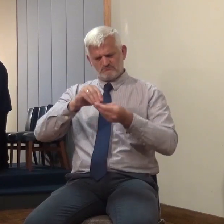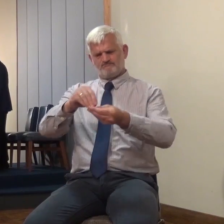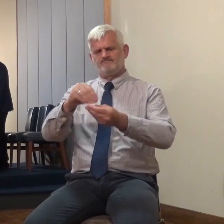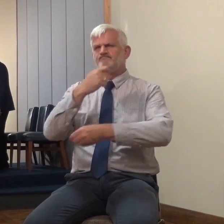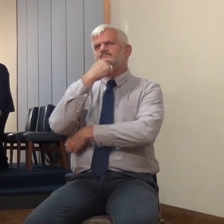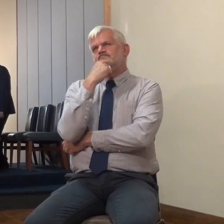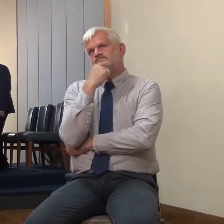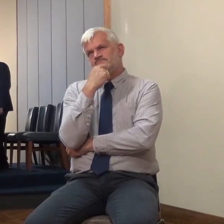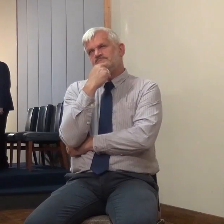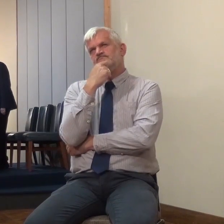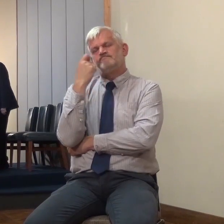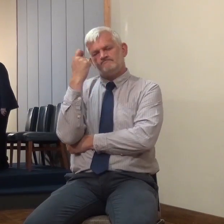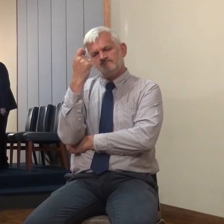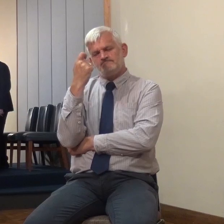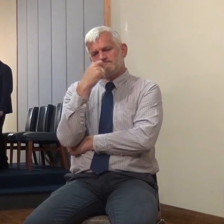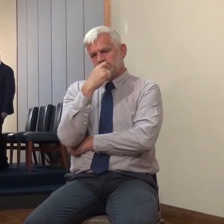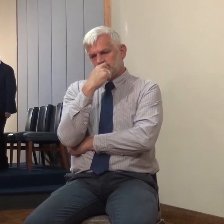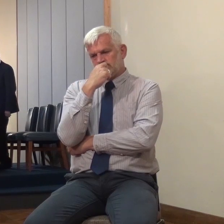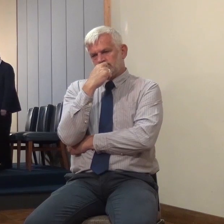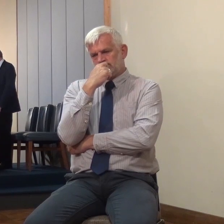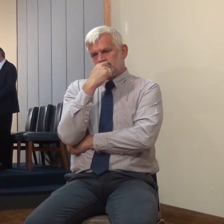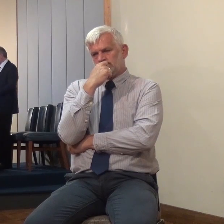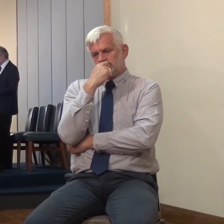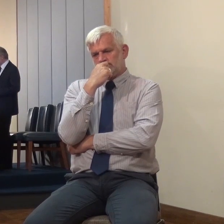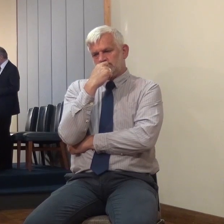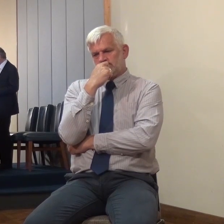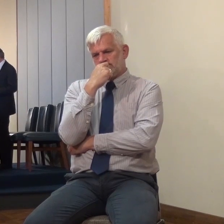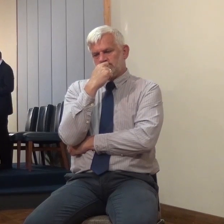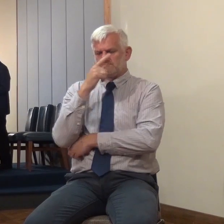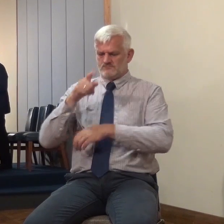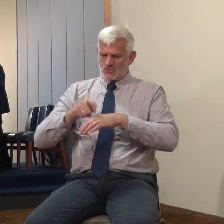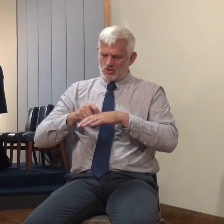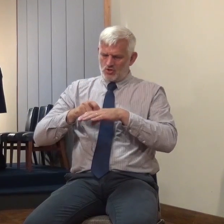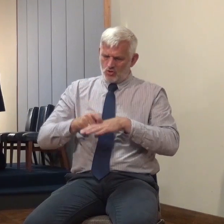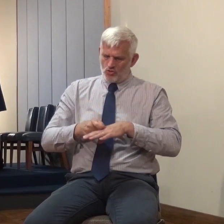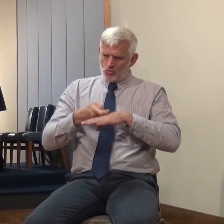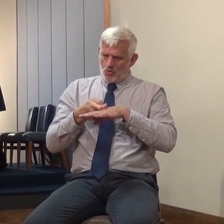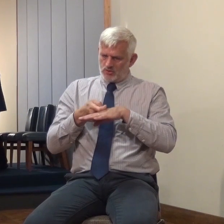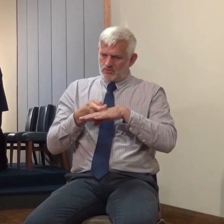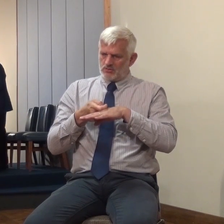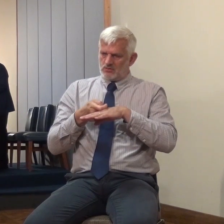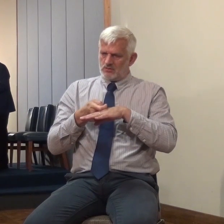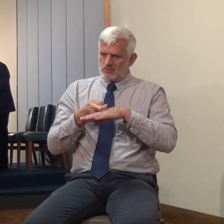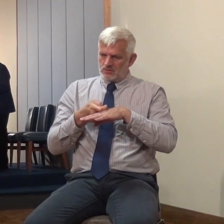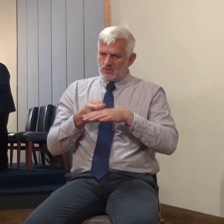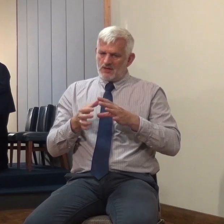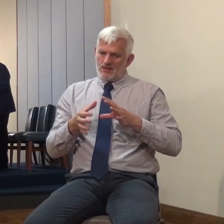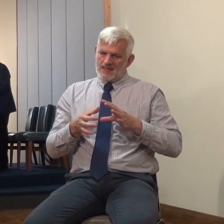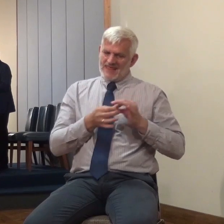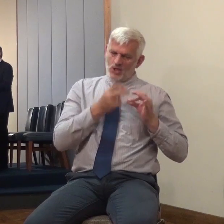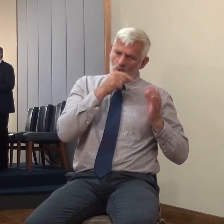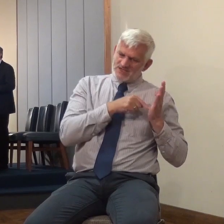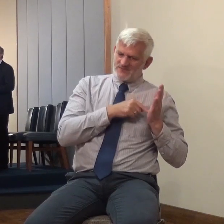be wise to partially uncouple the idea of the thorn in the flesh from its immediate Old Testament